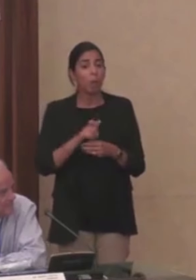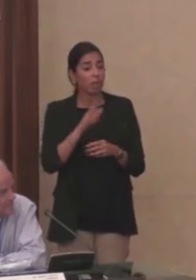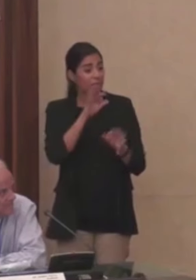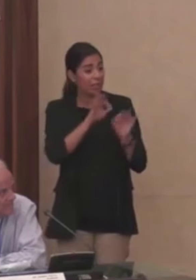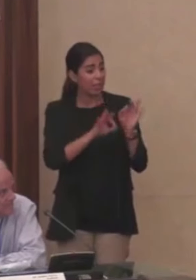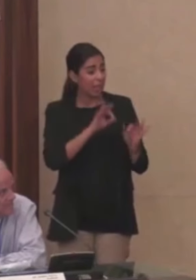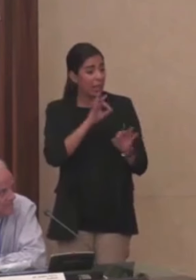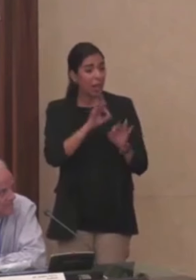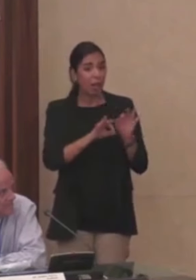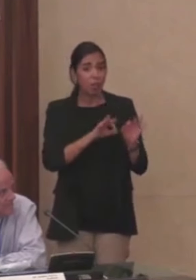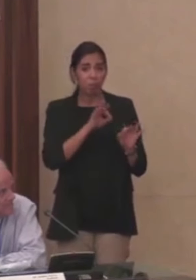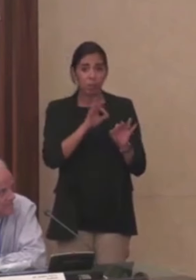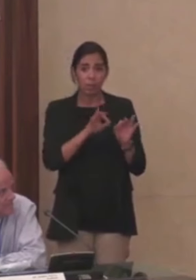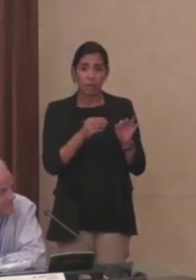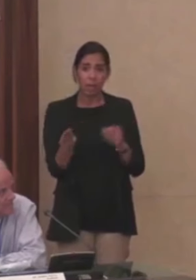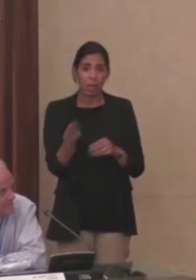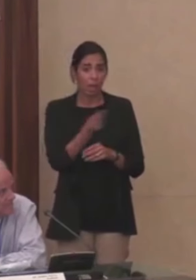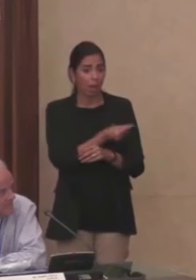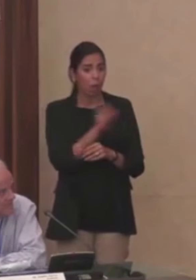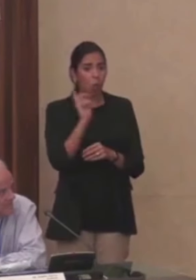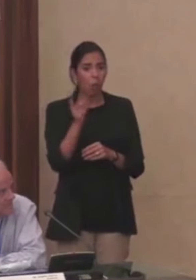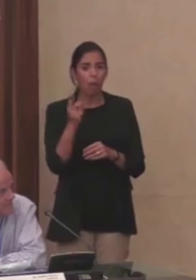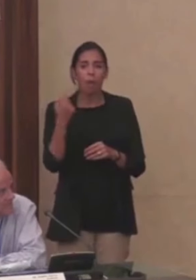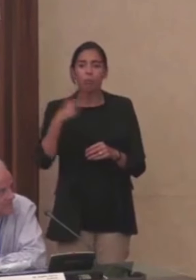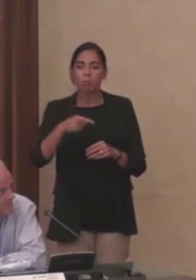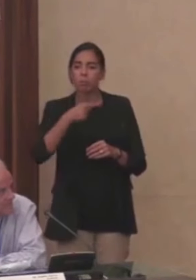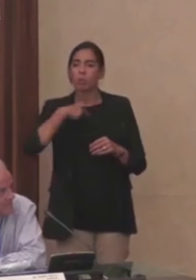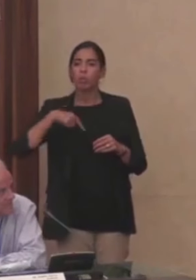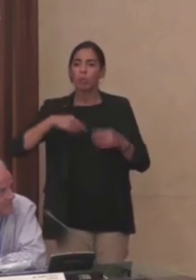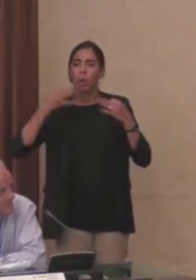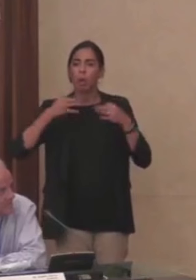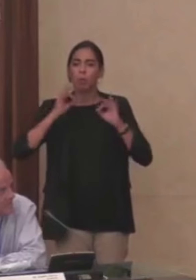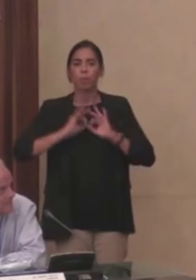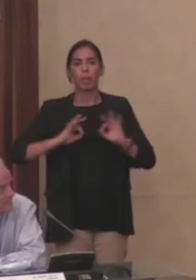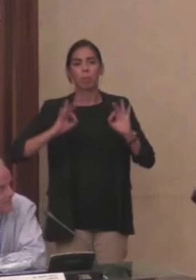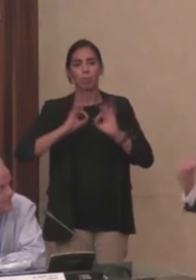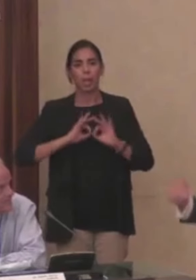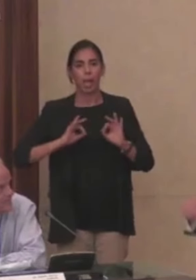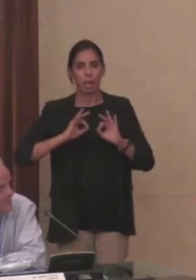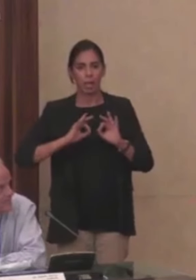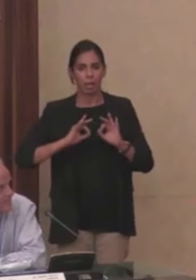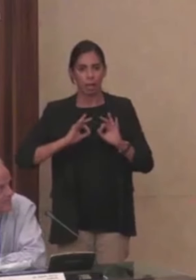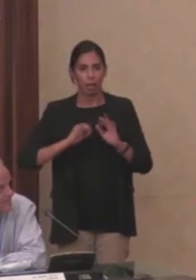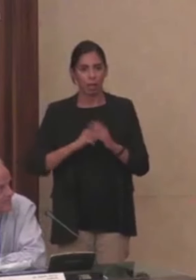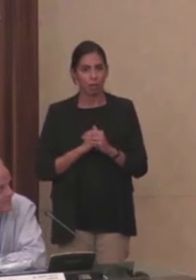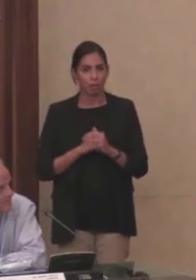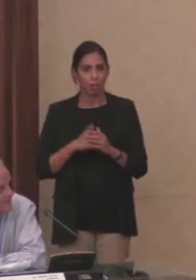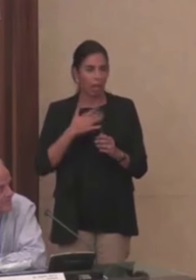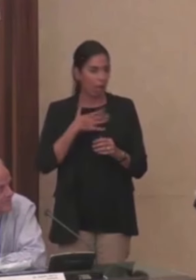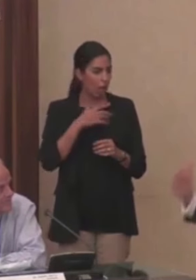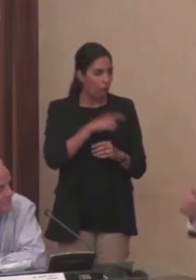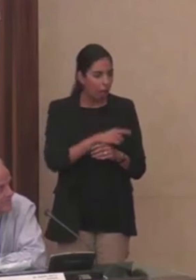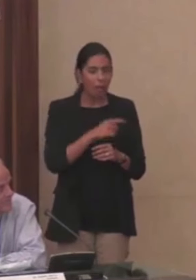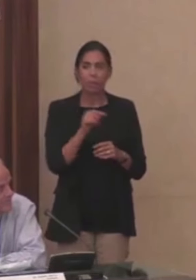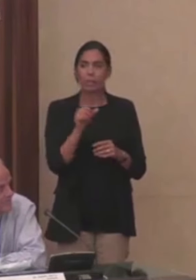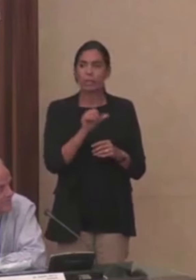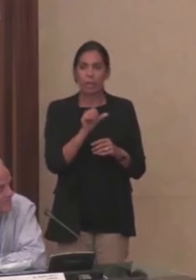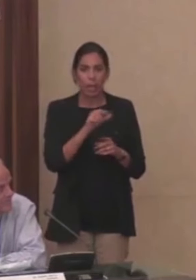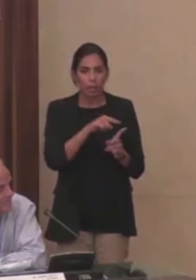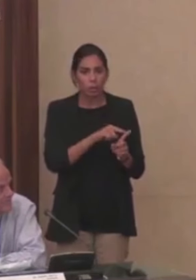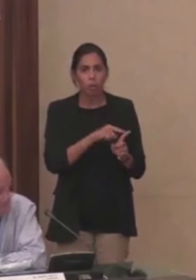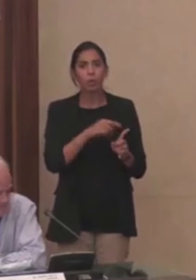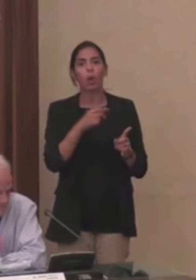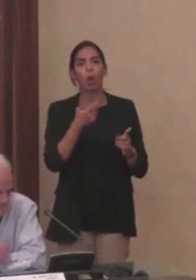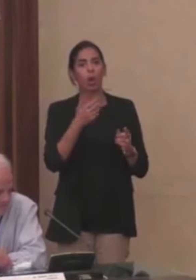The doctor will see the therapy that we would provide in that specific case, with